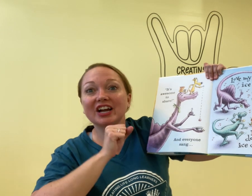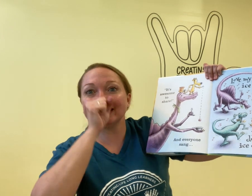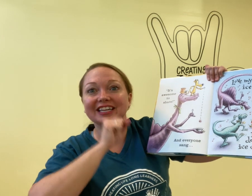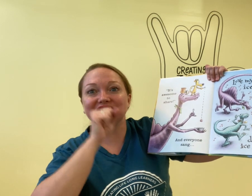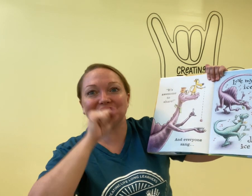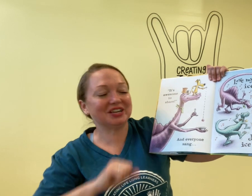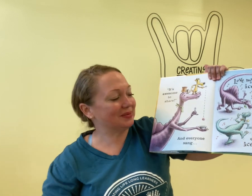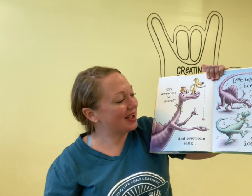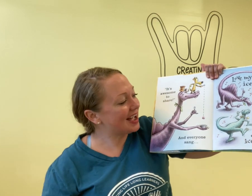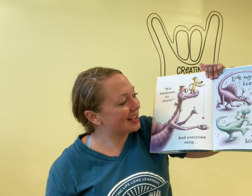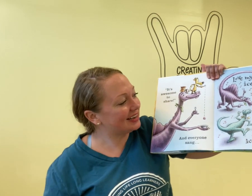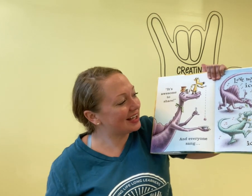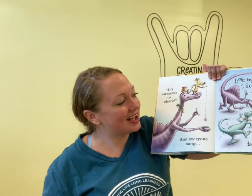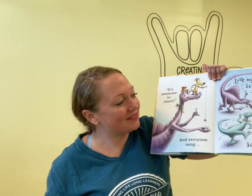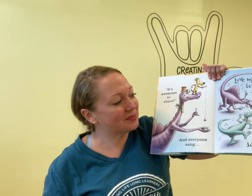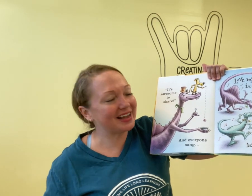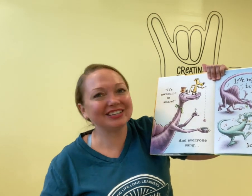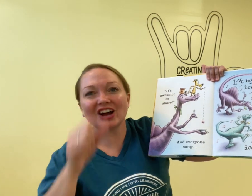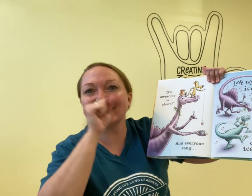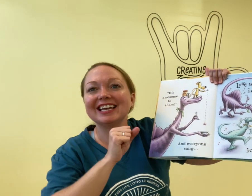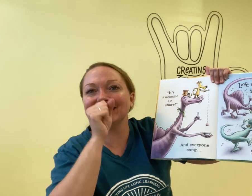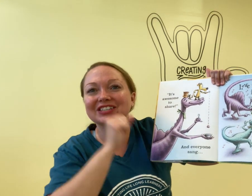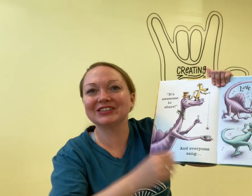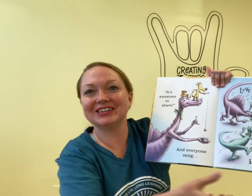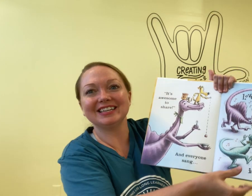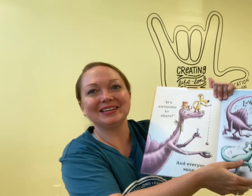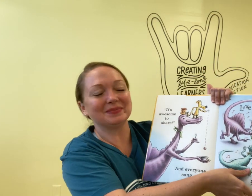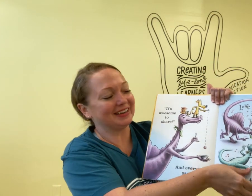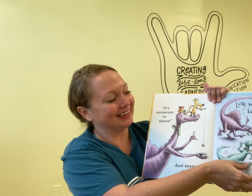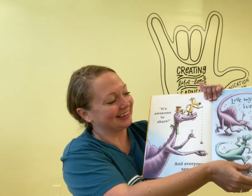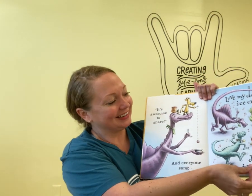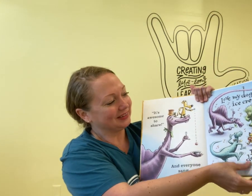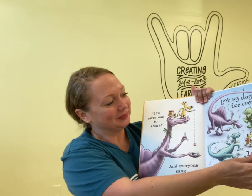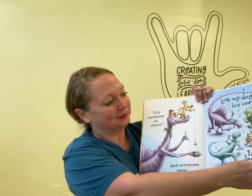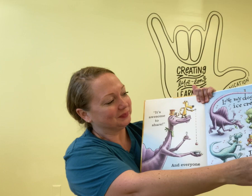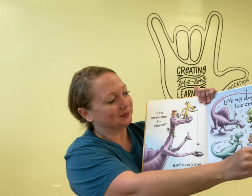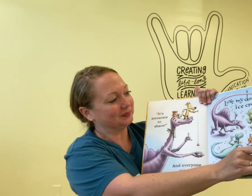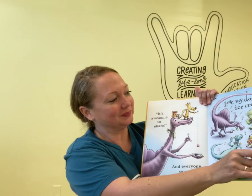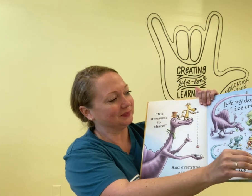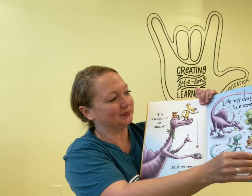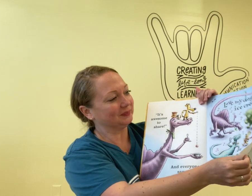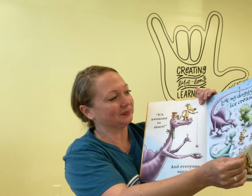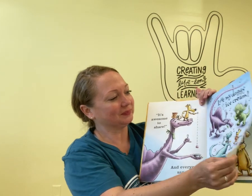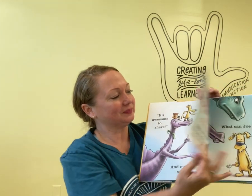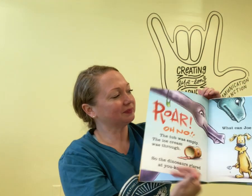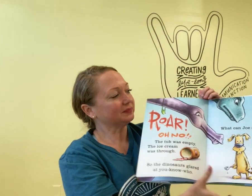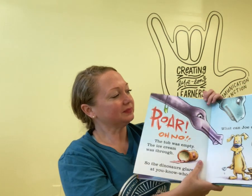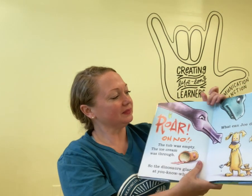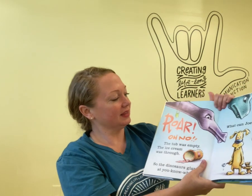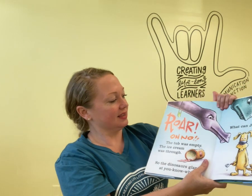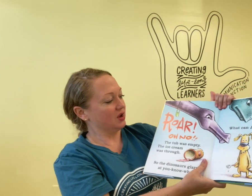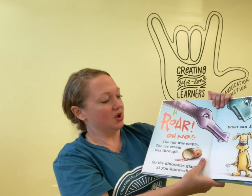ice cream. I love my doggy ice cream.